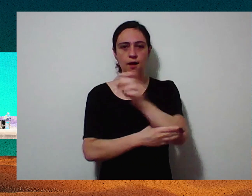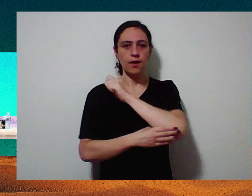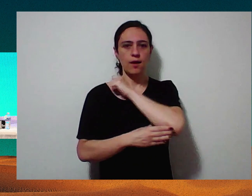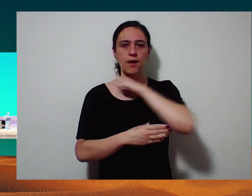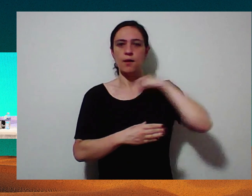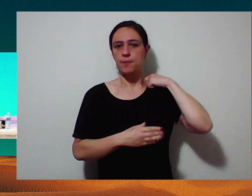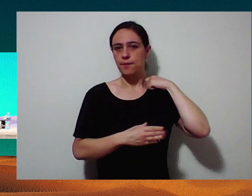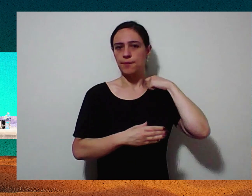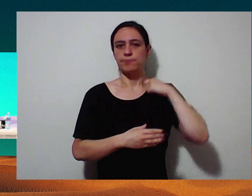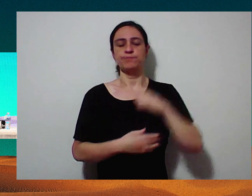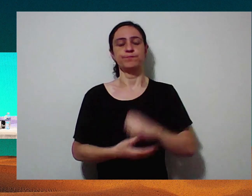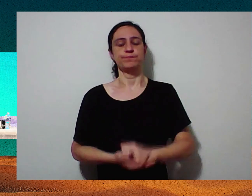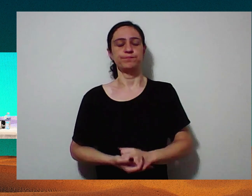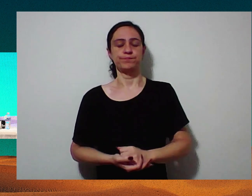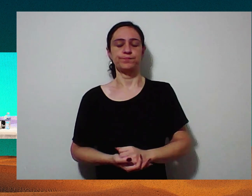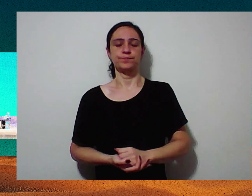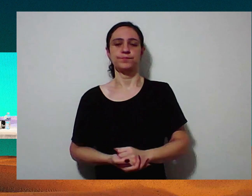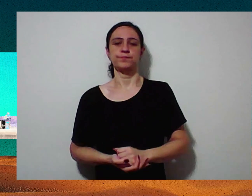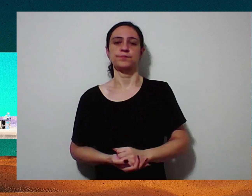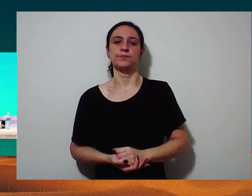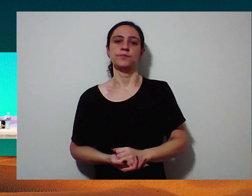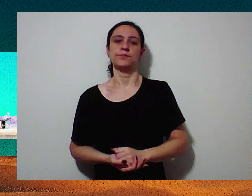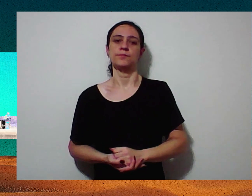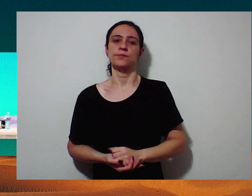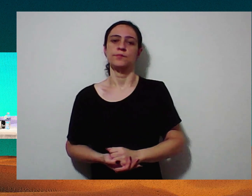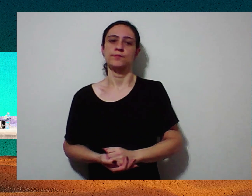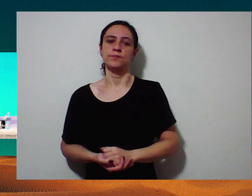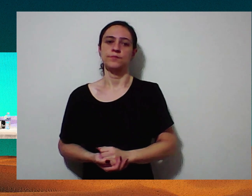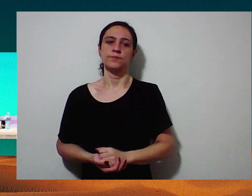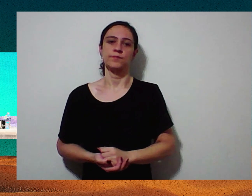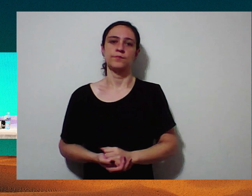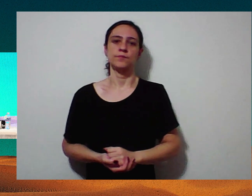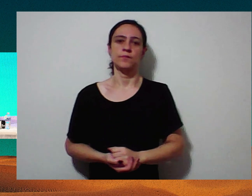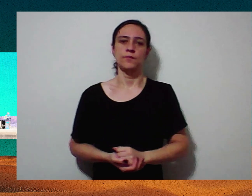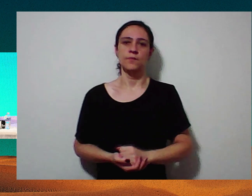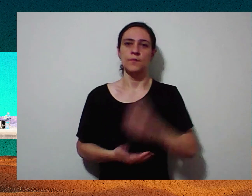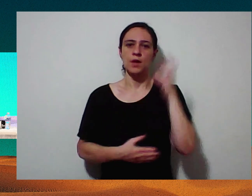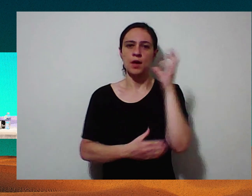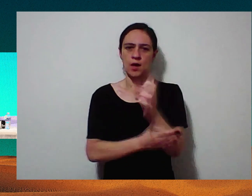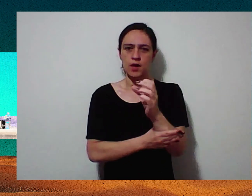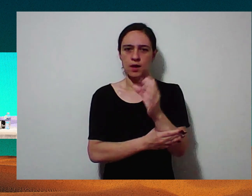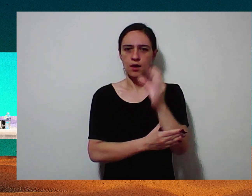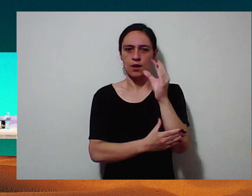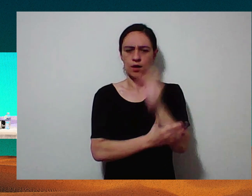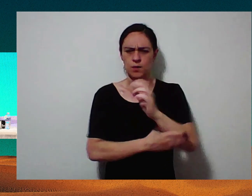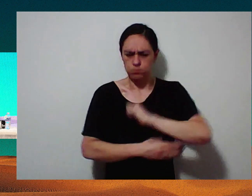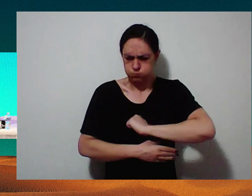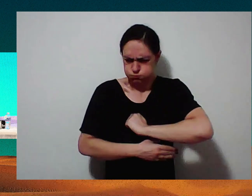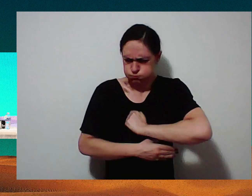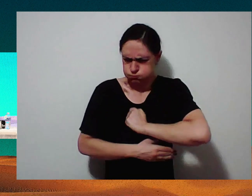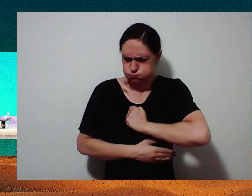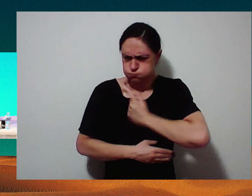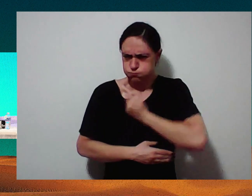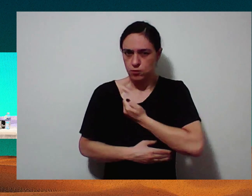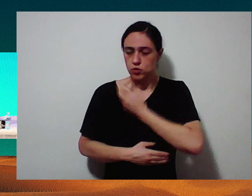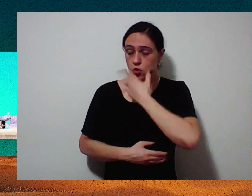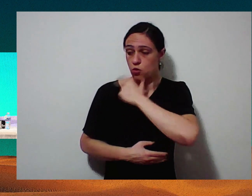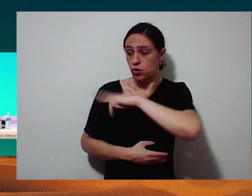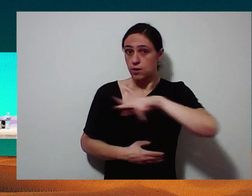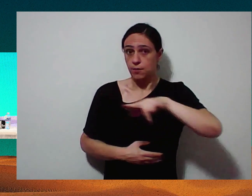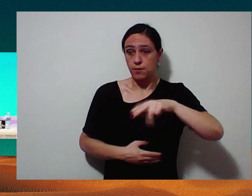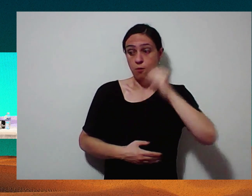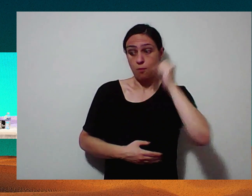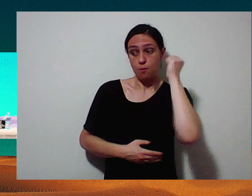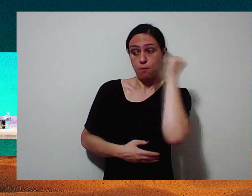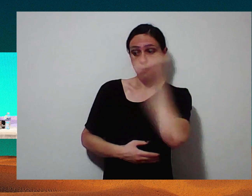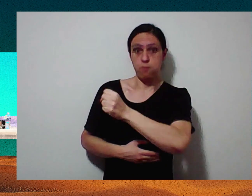with Abel. E estava com tanto ódio que matou seu irmão. He had so much anger that he killed his